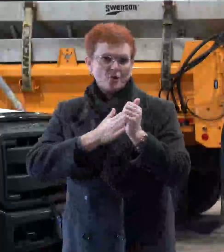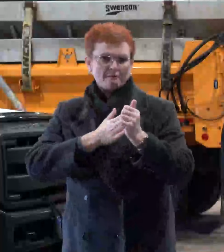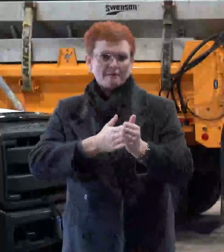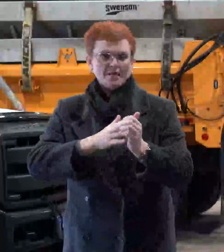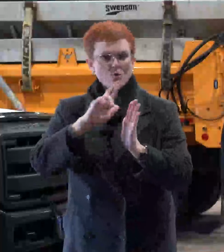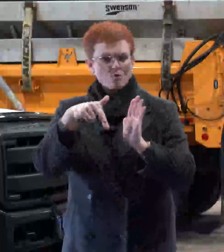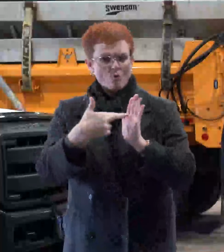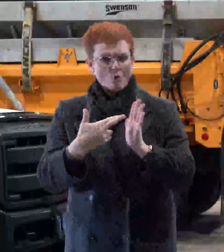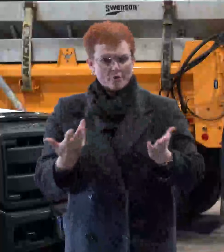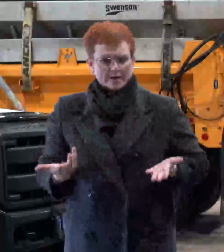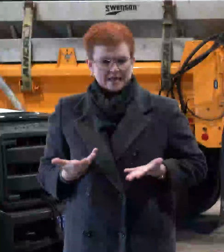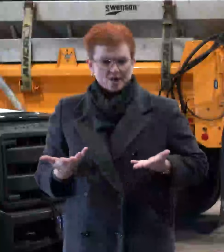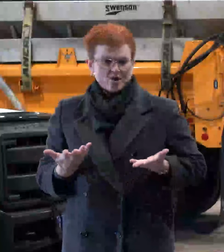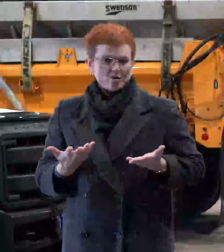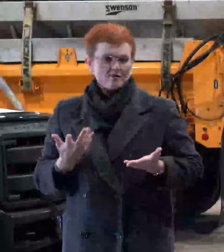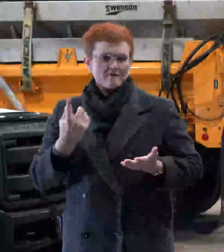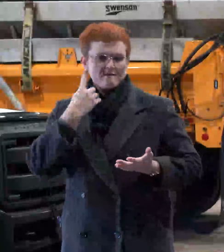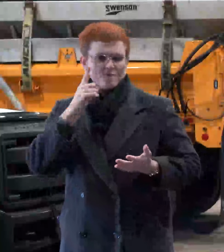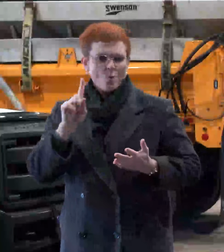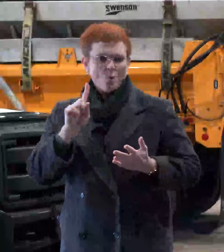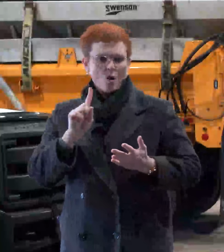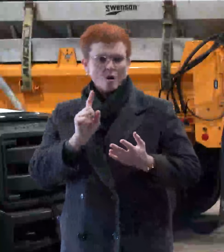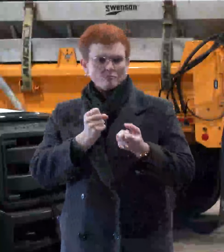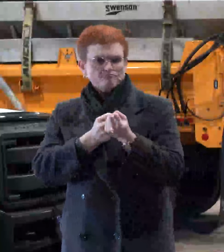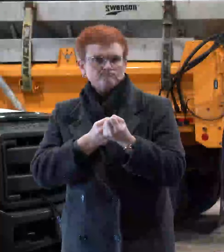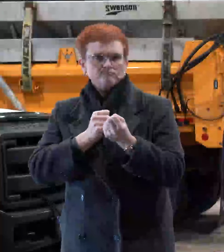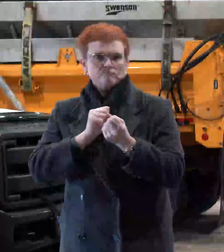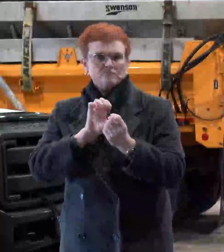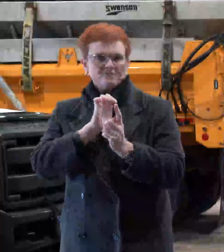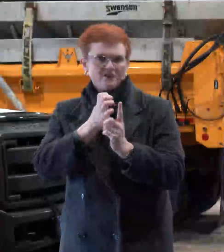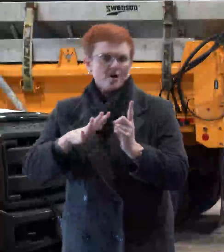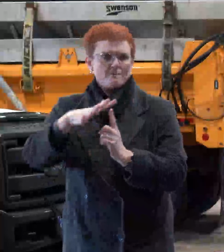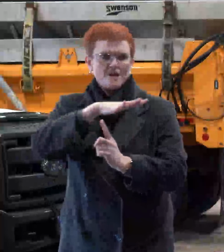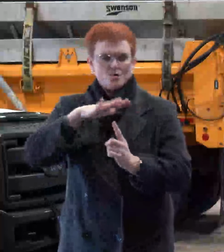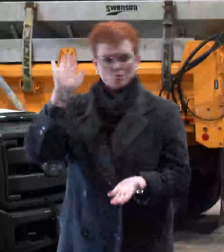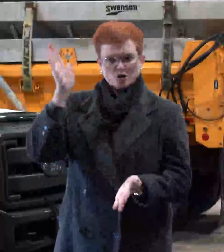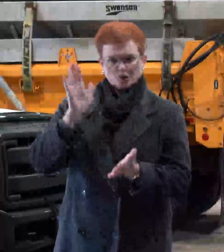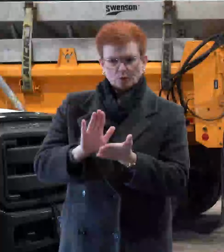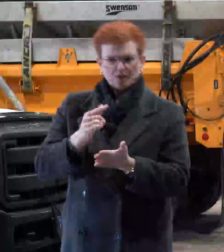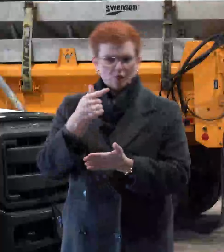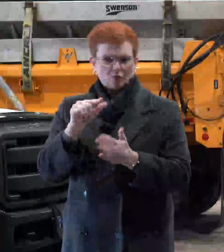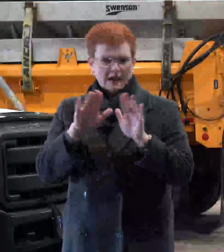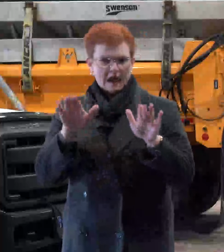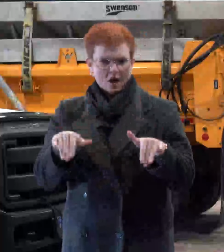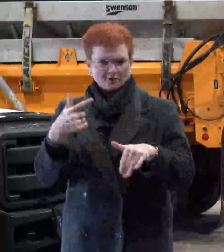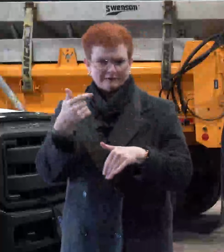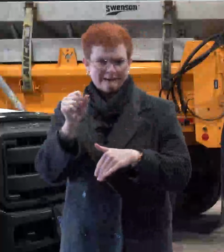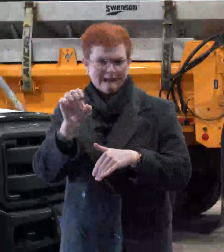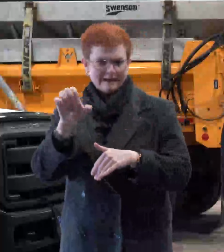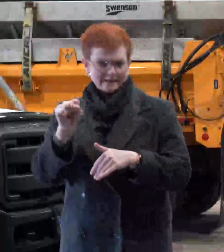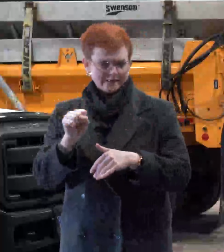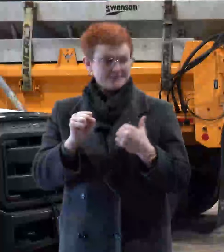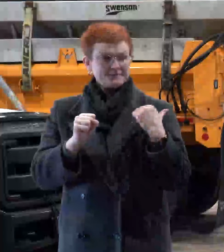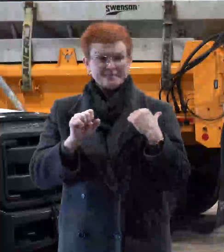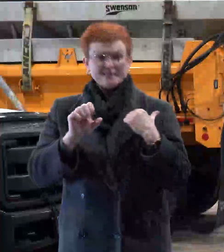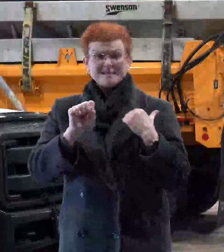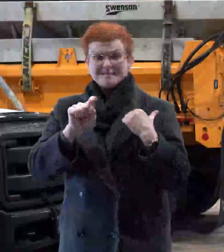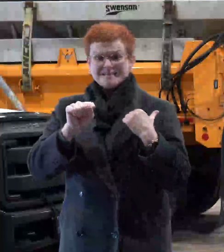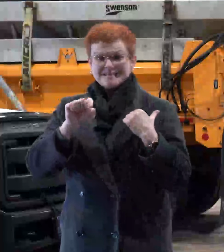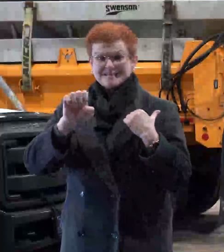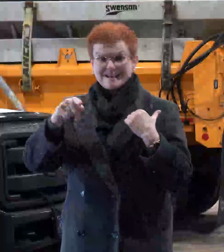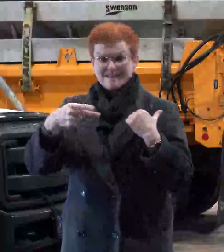empowering environmental stewardship and reducing greenhouse gases. I'm joined by Stephanie Leon